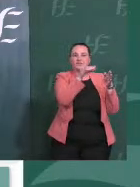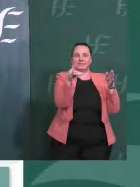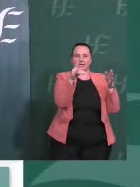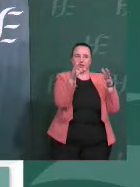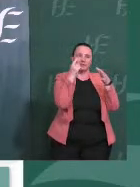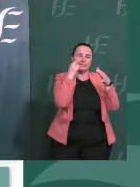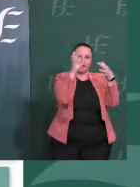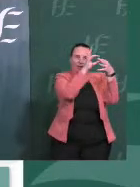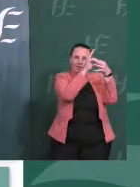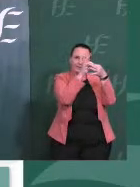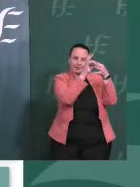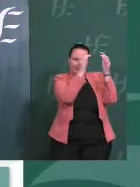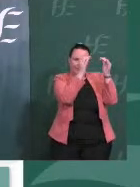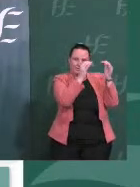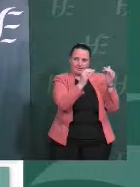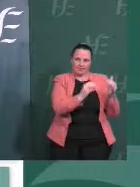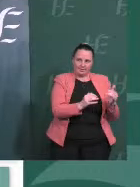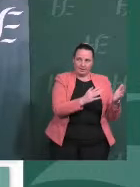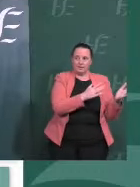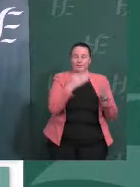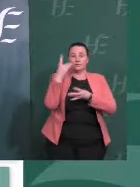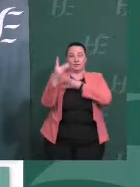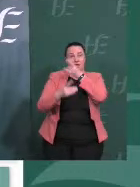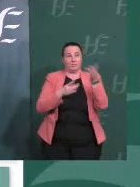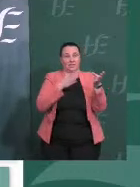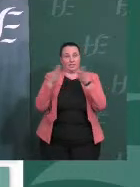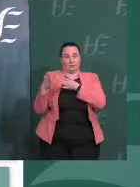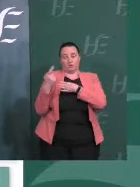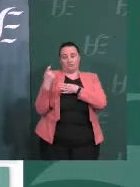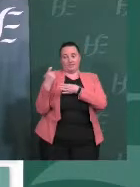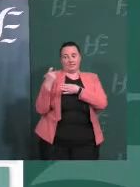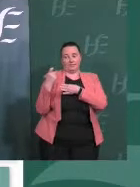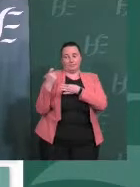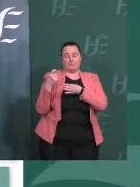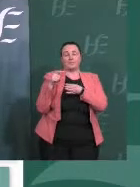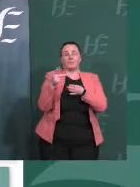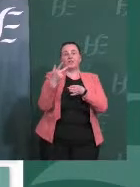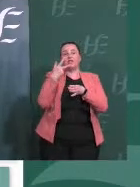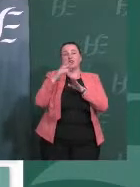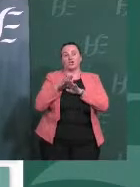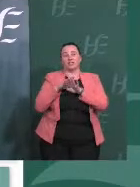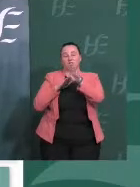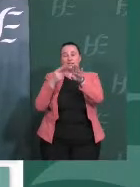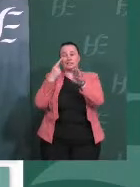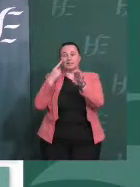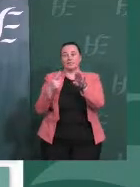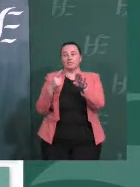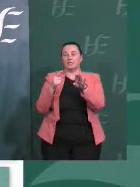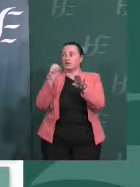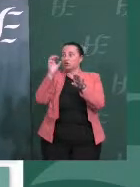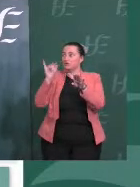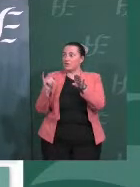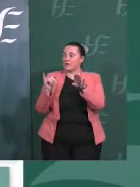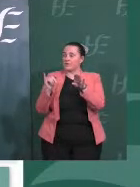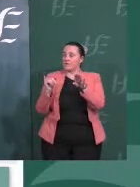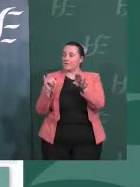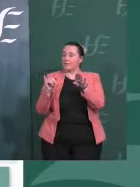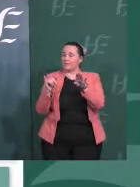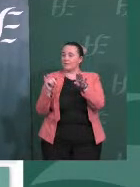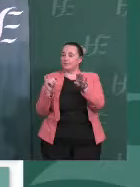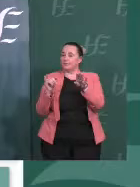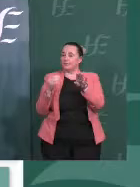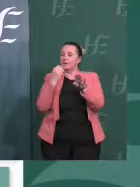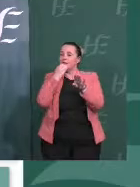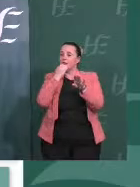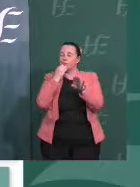correlating closely with the number of cases. What's happened more recently is, again, looking at this third surge, look at the grey on the left, on this side,